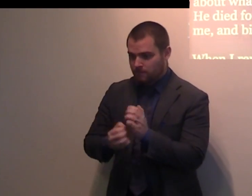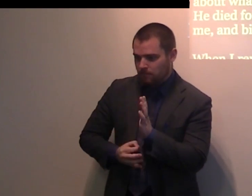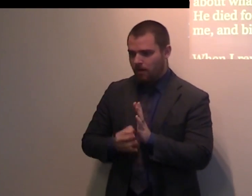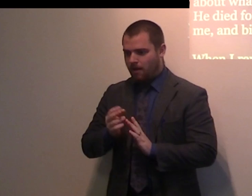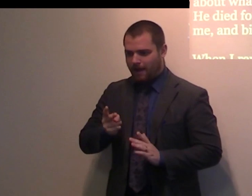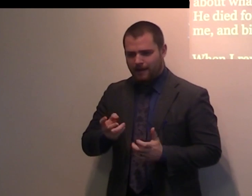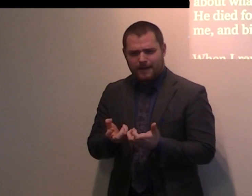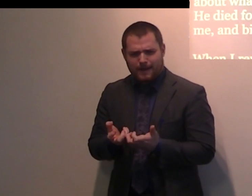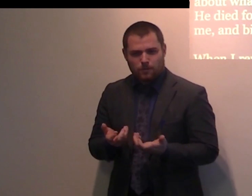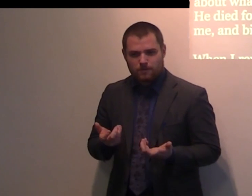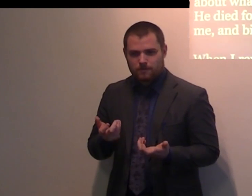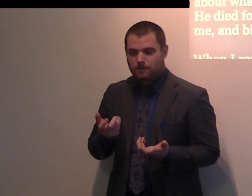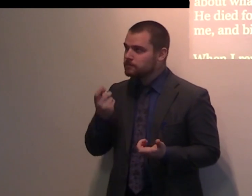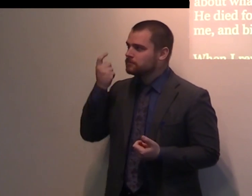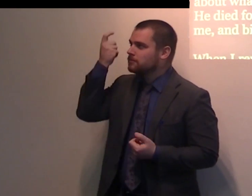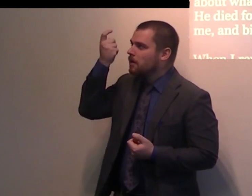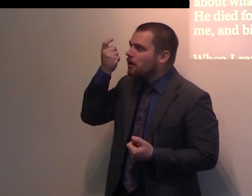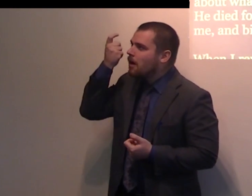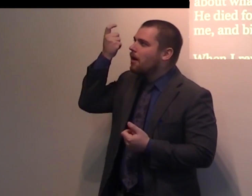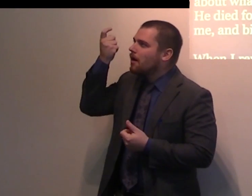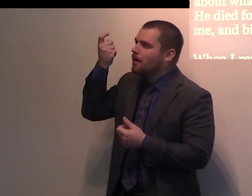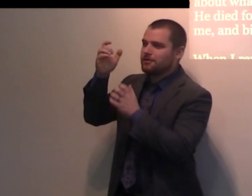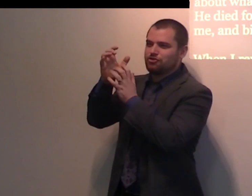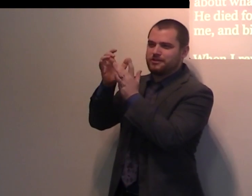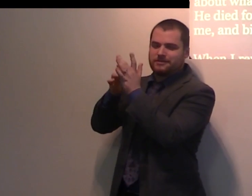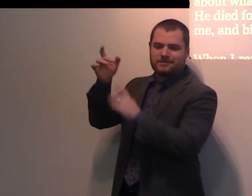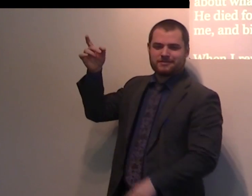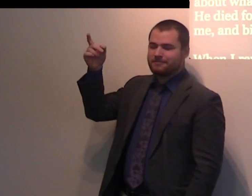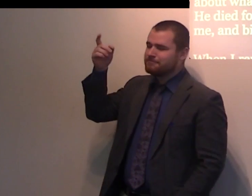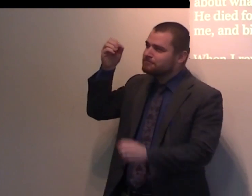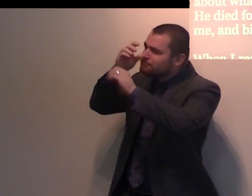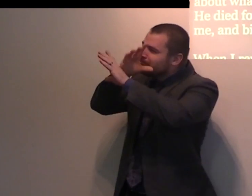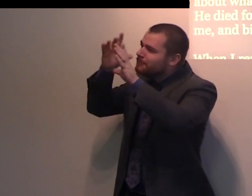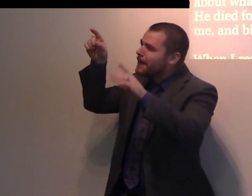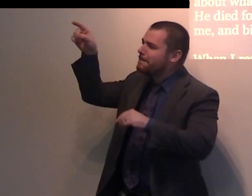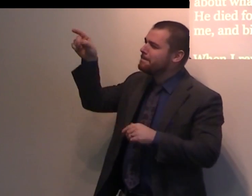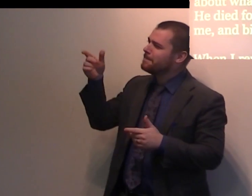I think about Jesus. I think about what Jesus